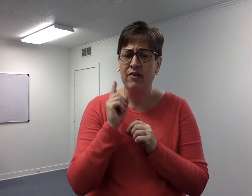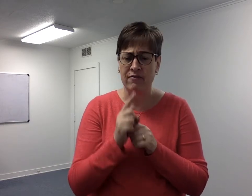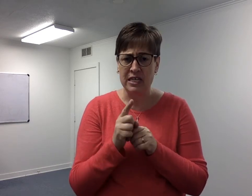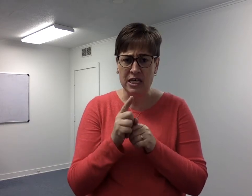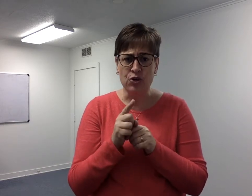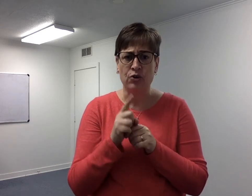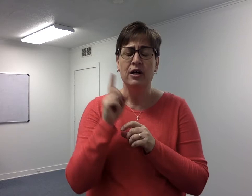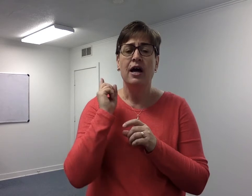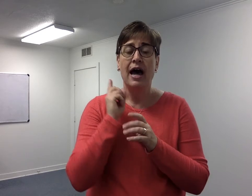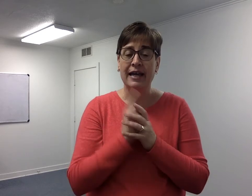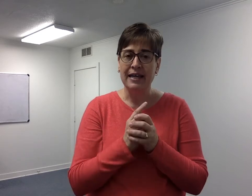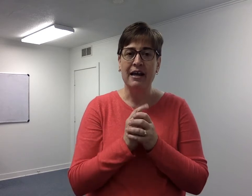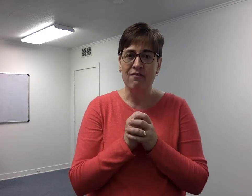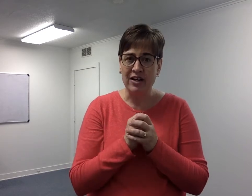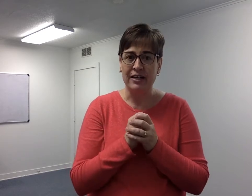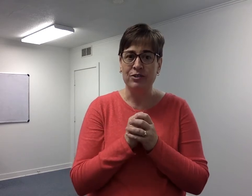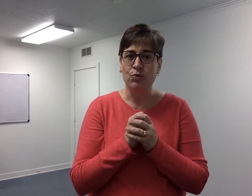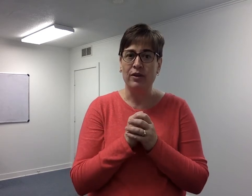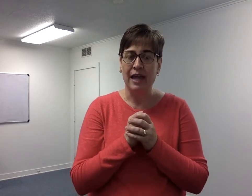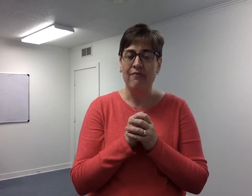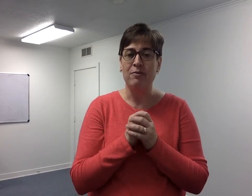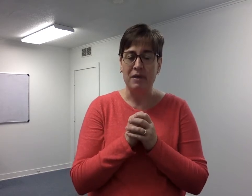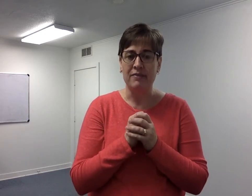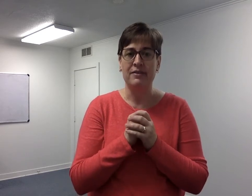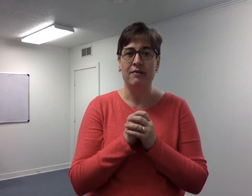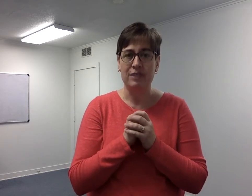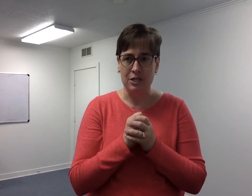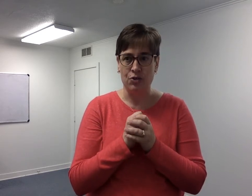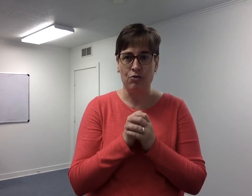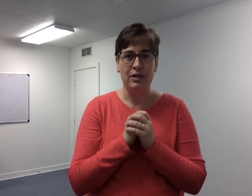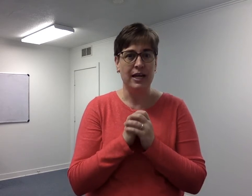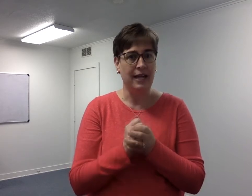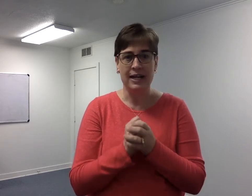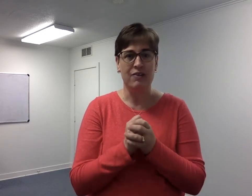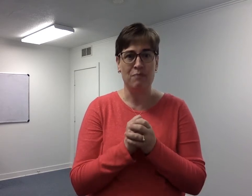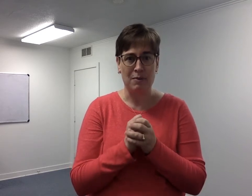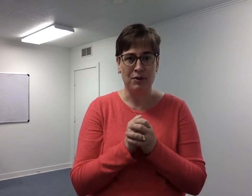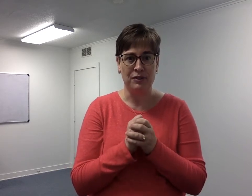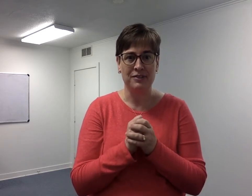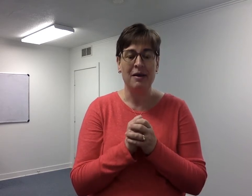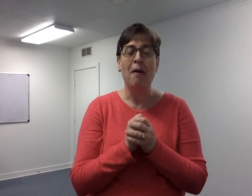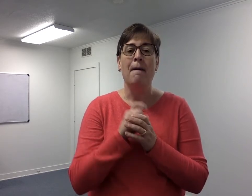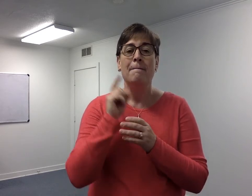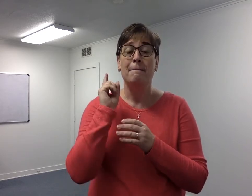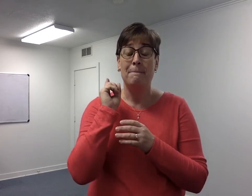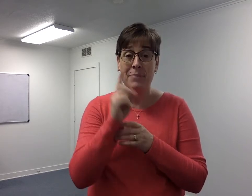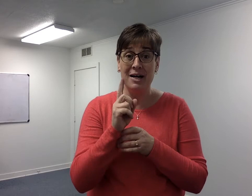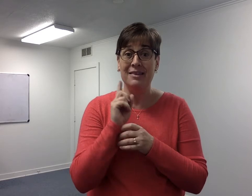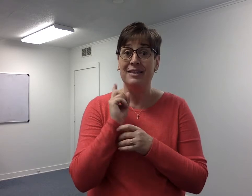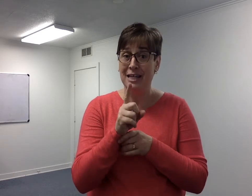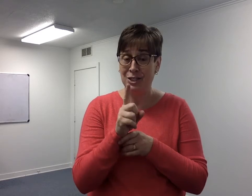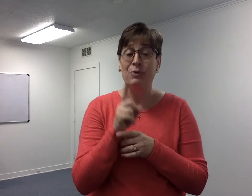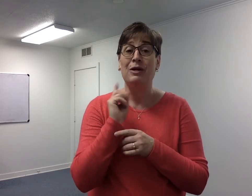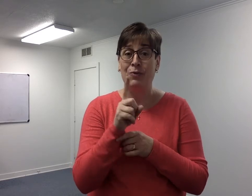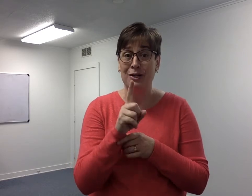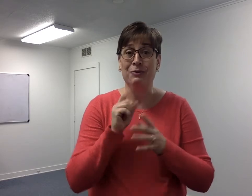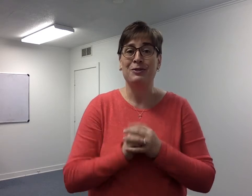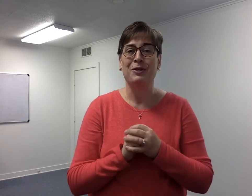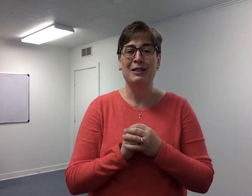the year. I cannot find where they have the months of the year in any of my books. But the days of the week we do, so let's go